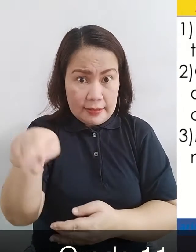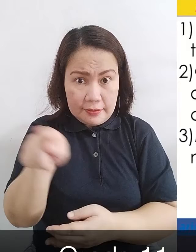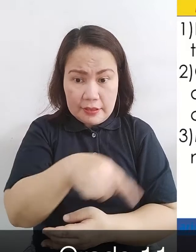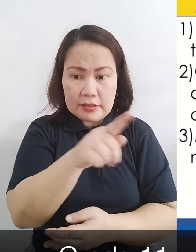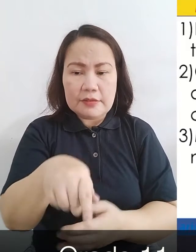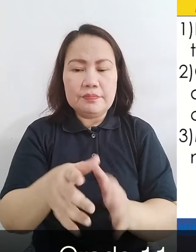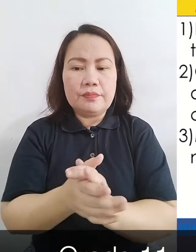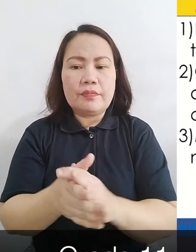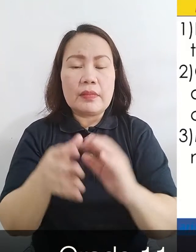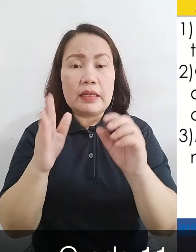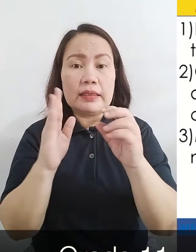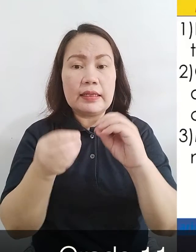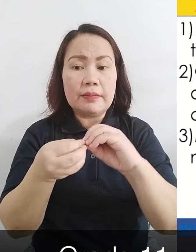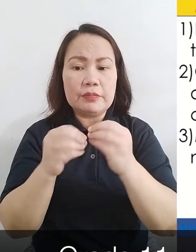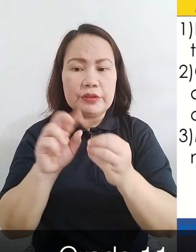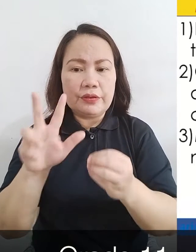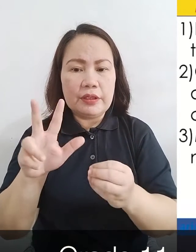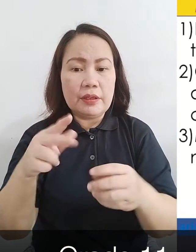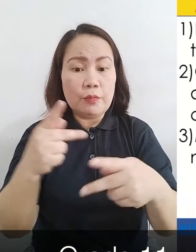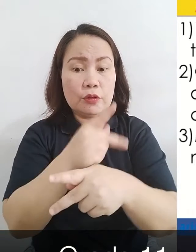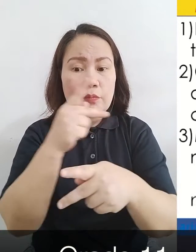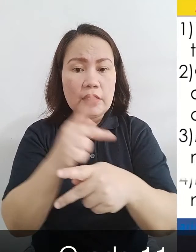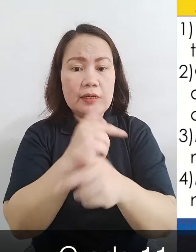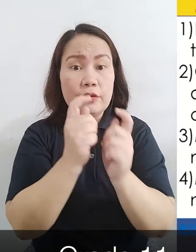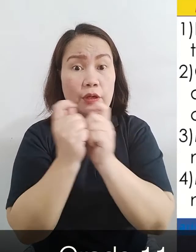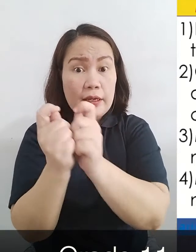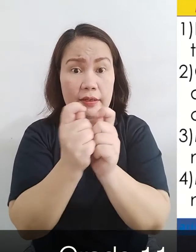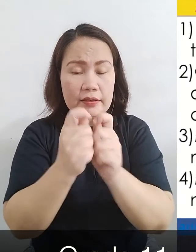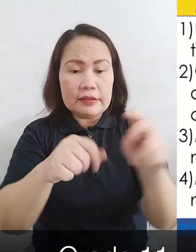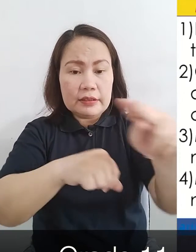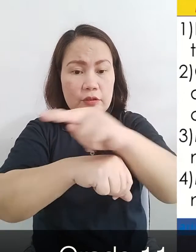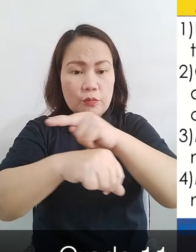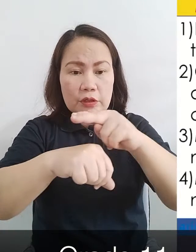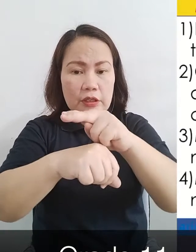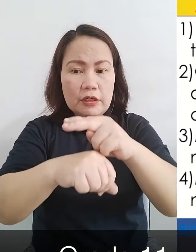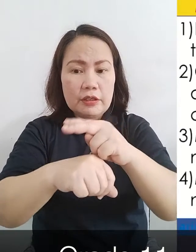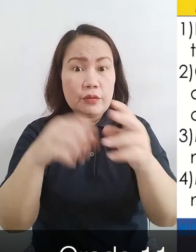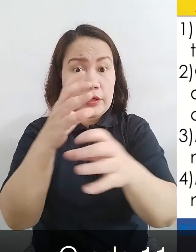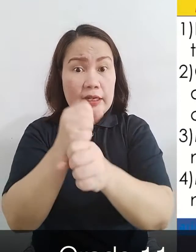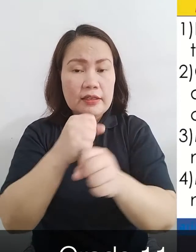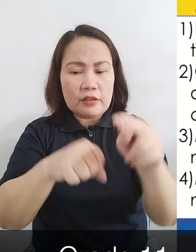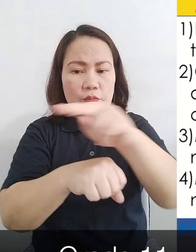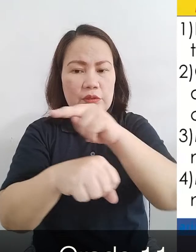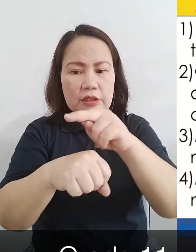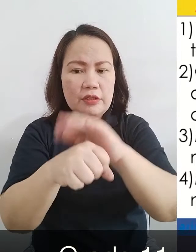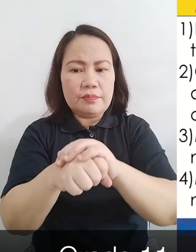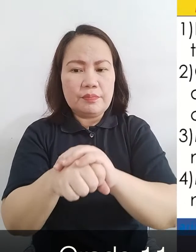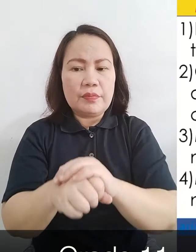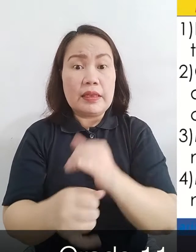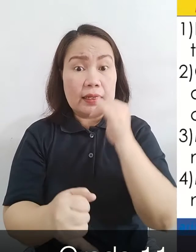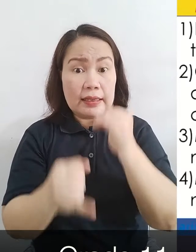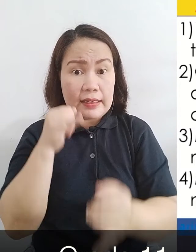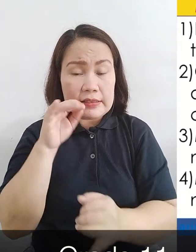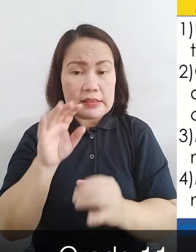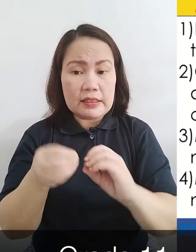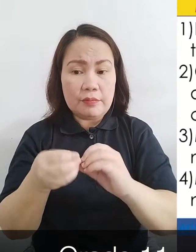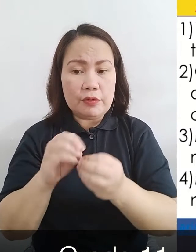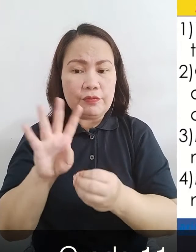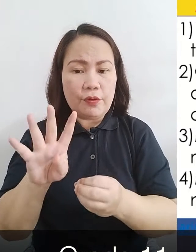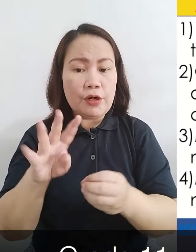Multiply the numerators together to get the numerator. And lastly, multiply